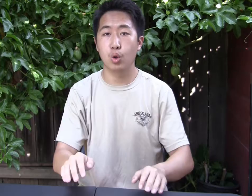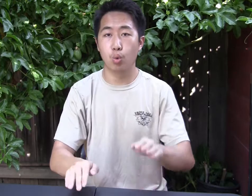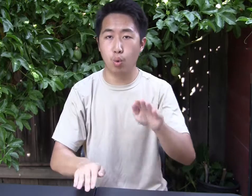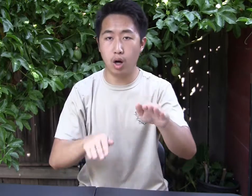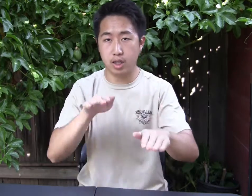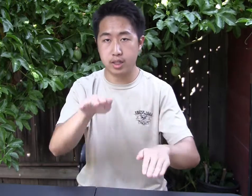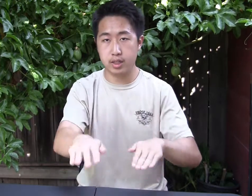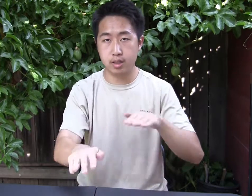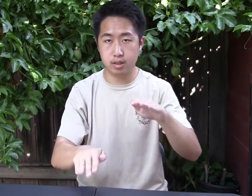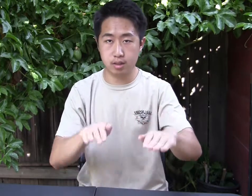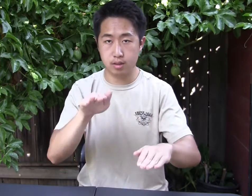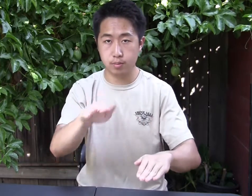Walk.